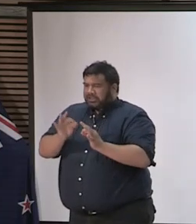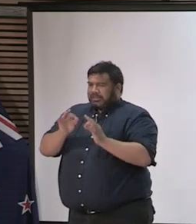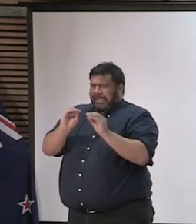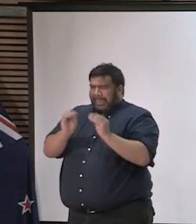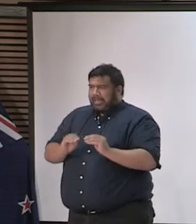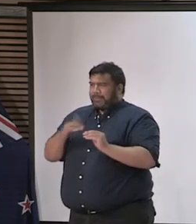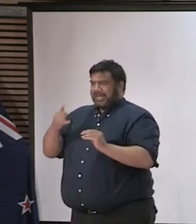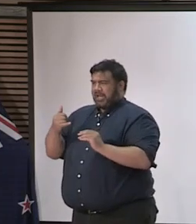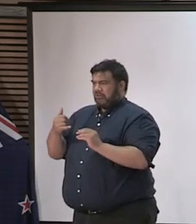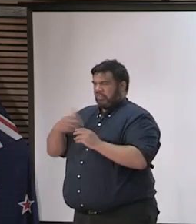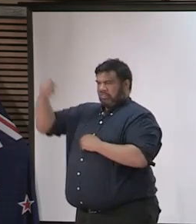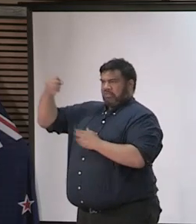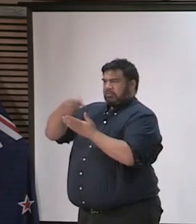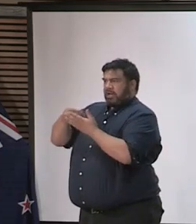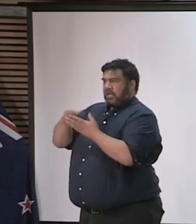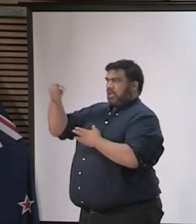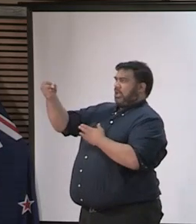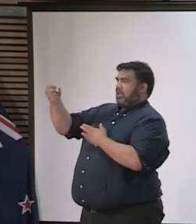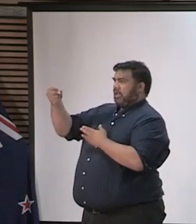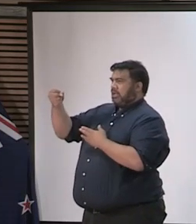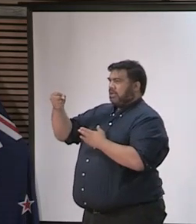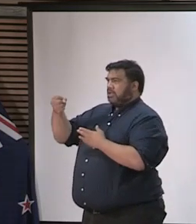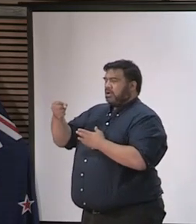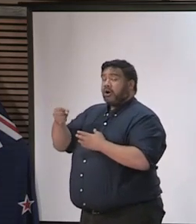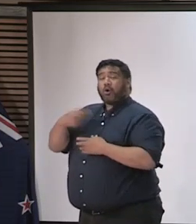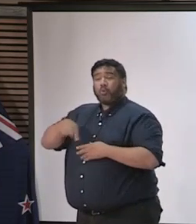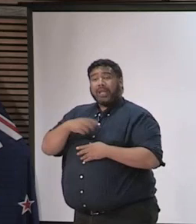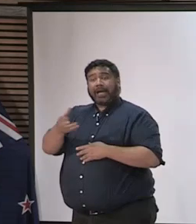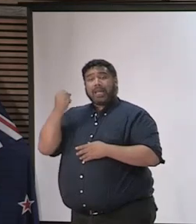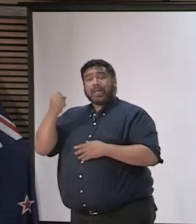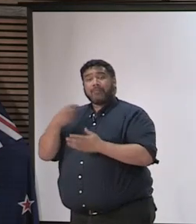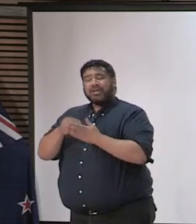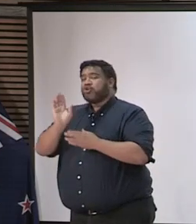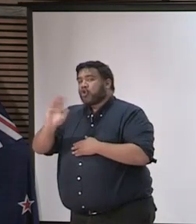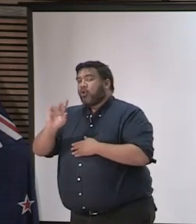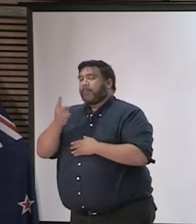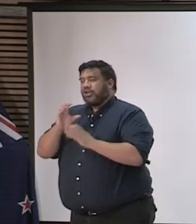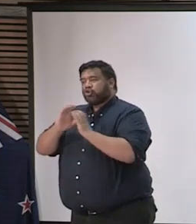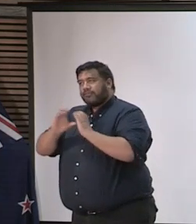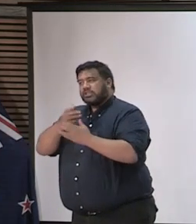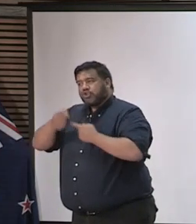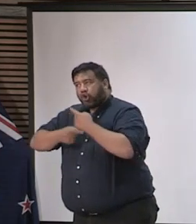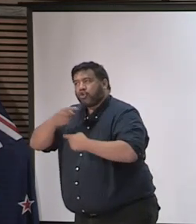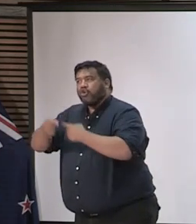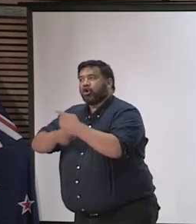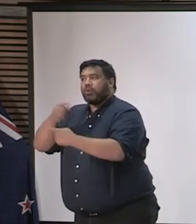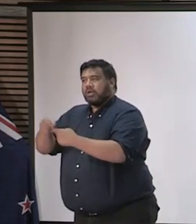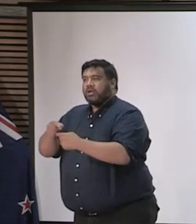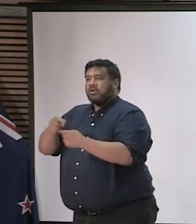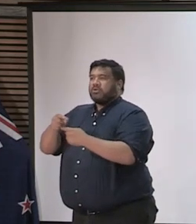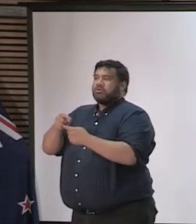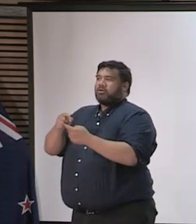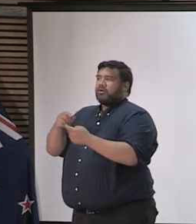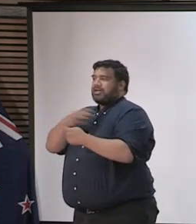taken away from them. I don't think it's been taken away, but the conversation is ongoing and active between those three parties, as I